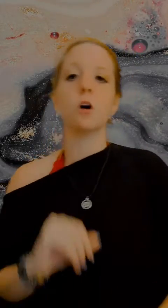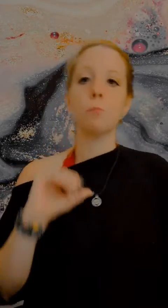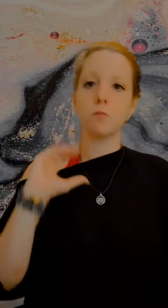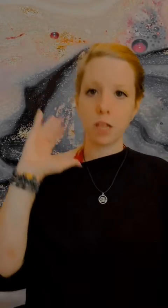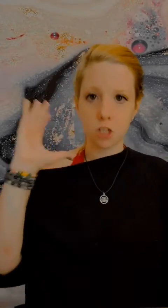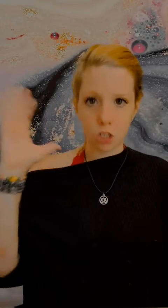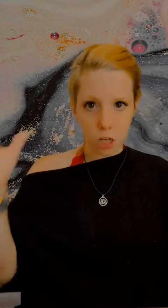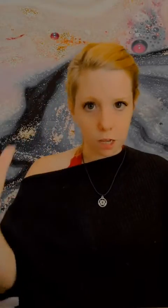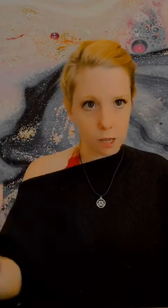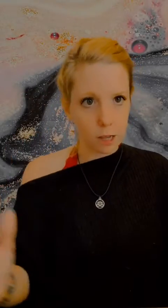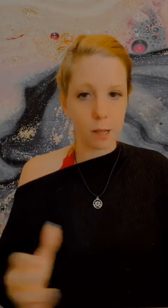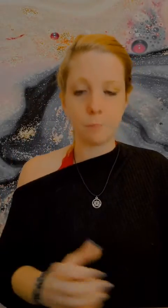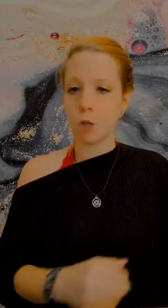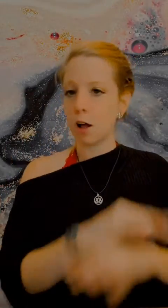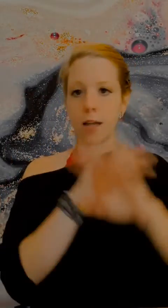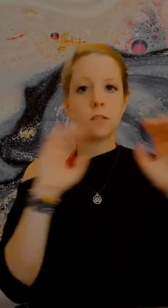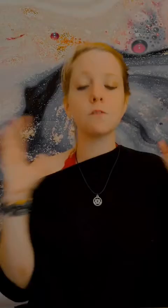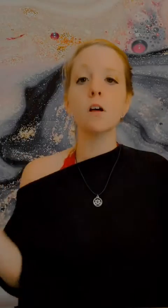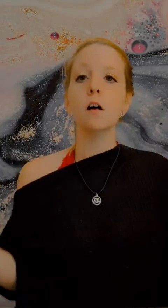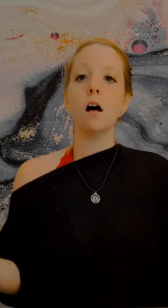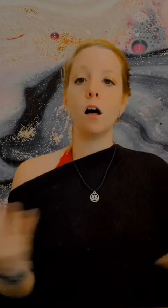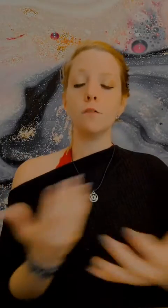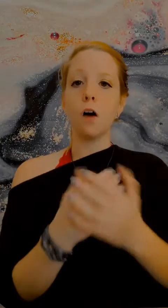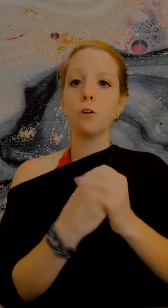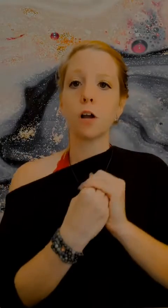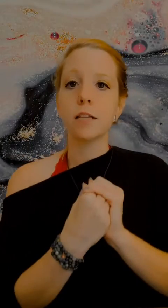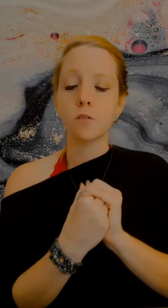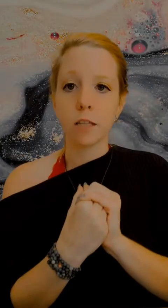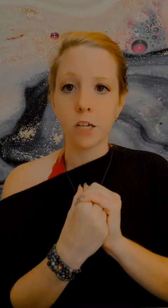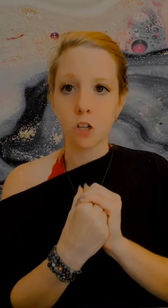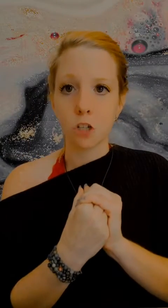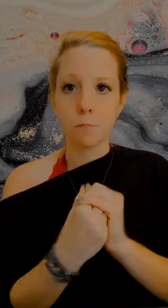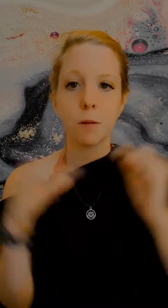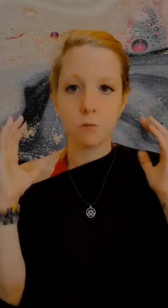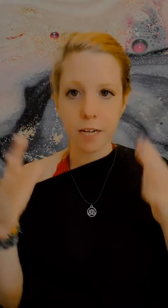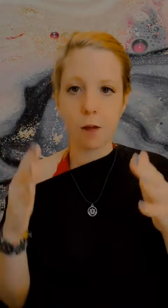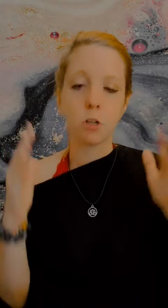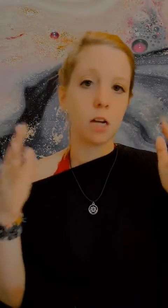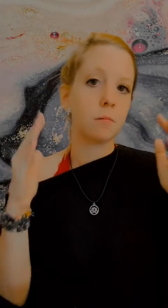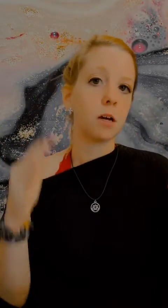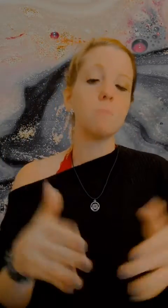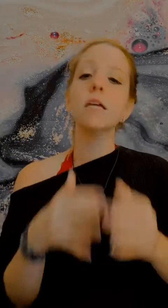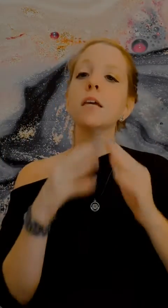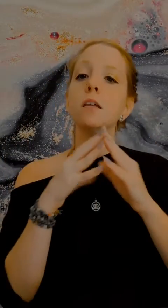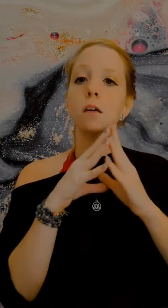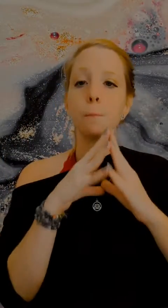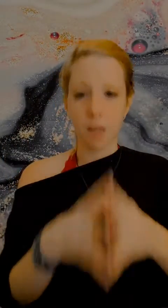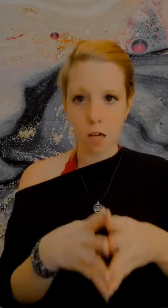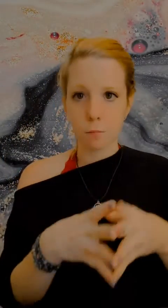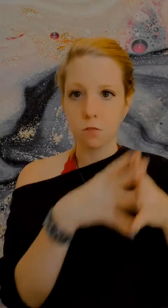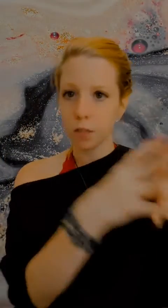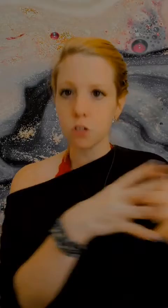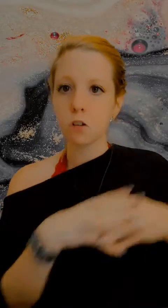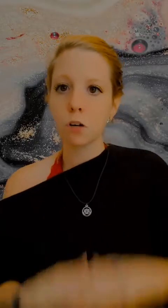open relationships, all kinds of other kinds of relationships, but right now we're talking about committed monogamous relationships.